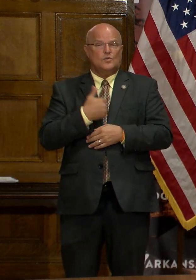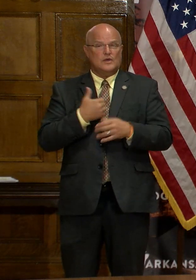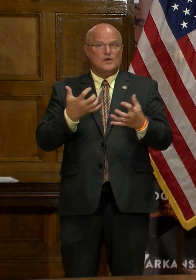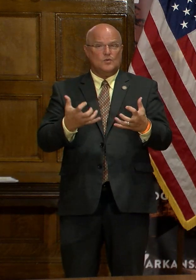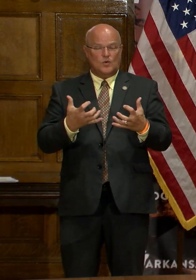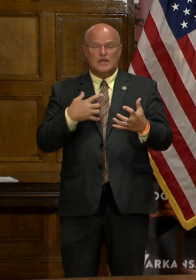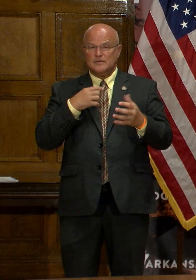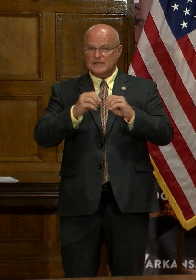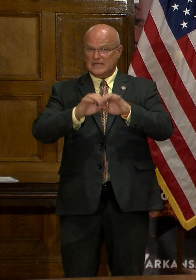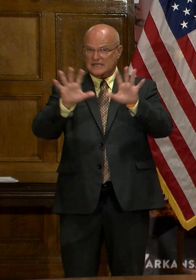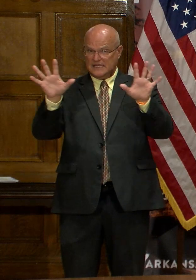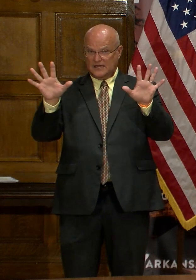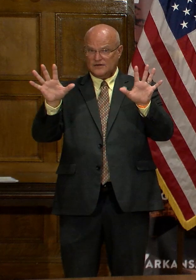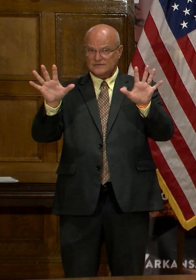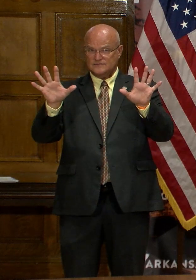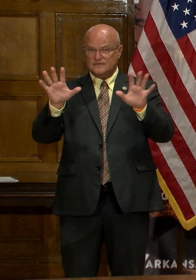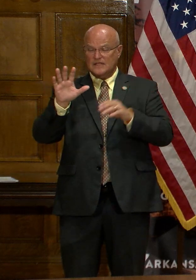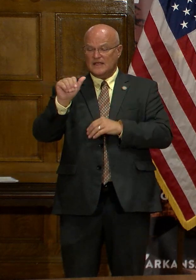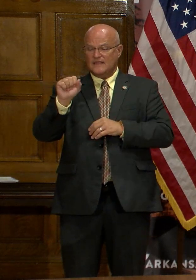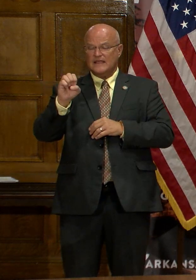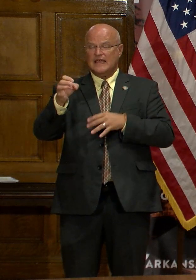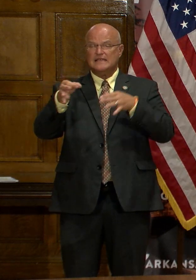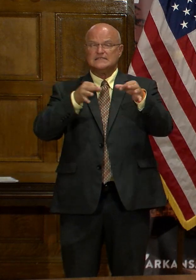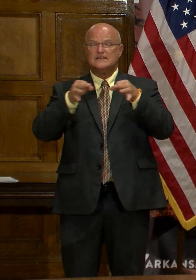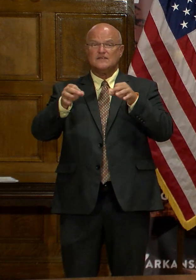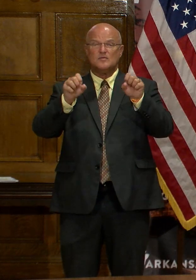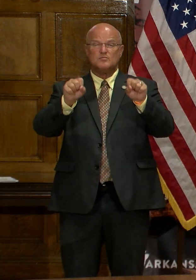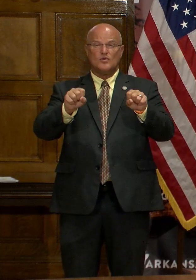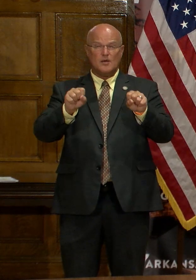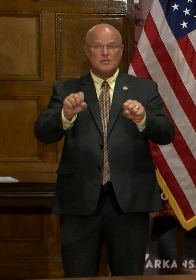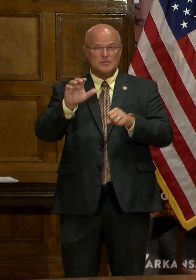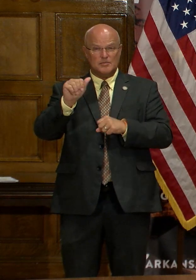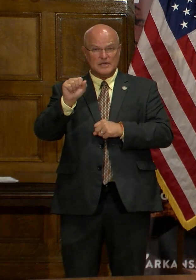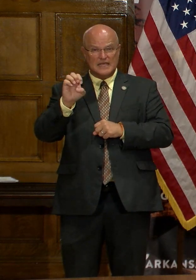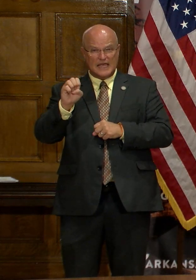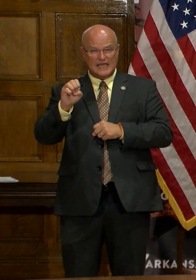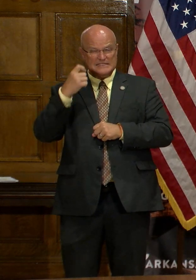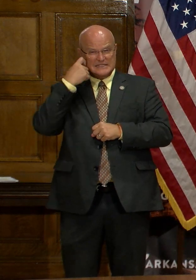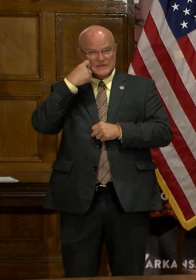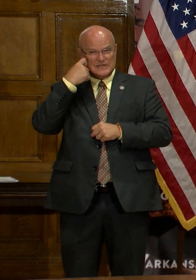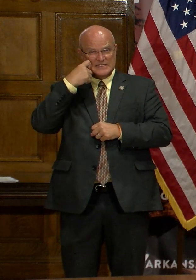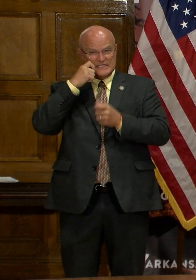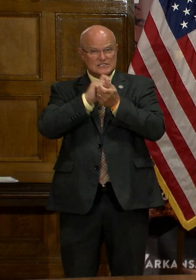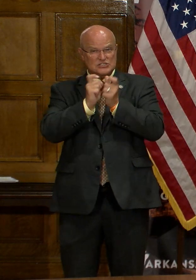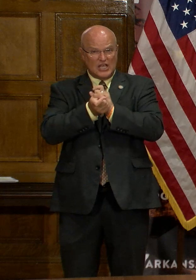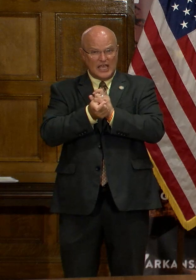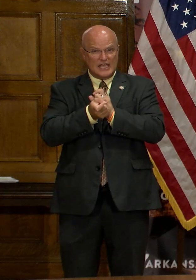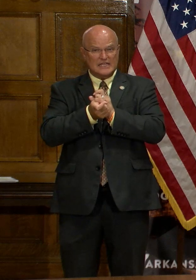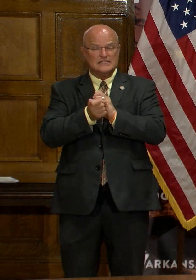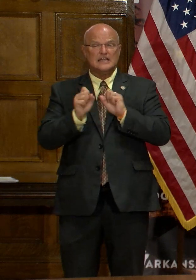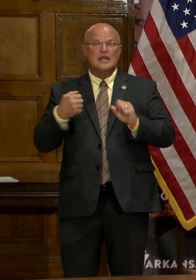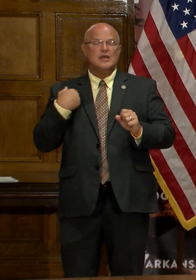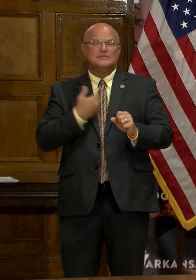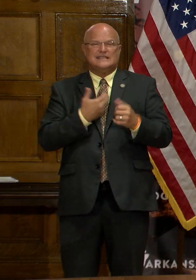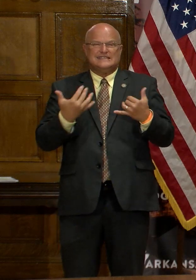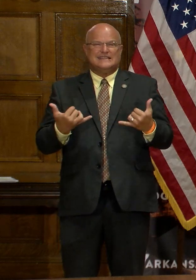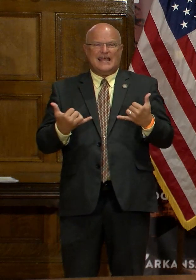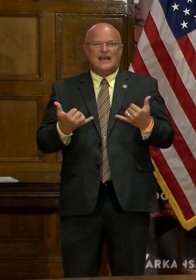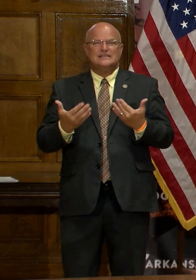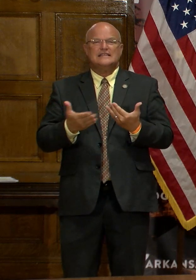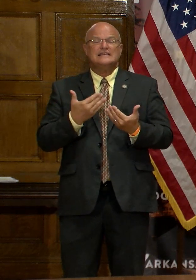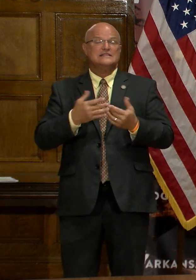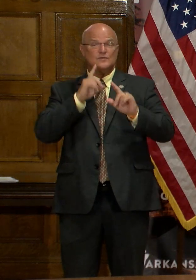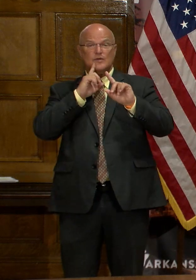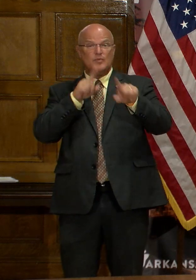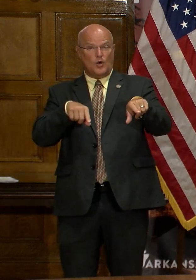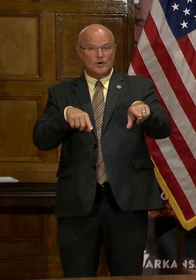to be transparent. The case definition for probable cases was recently changed, which enables us now to easily